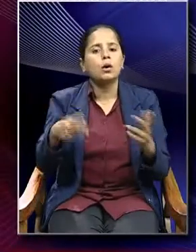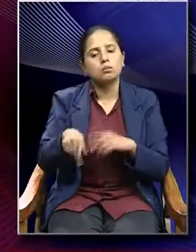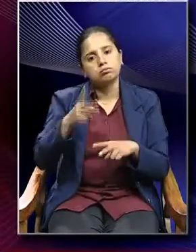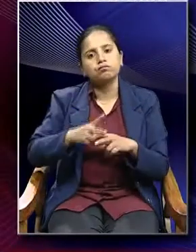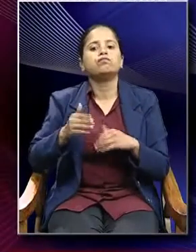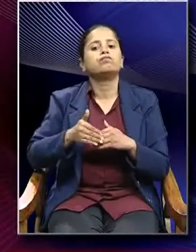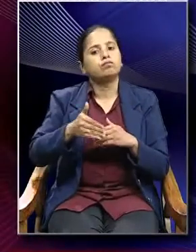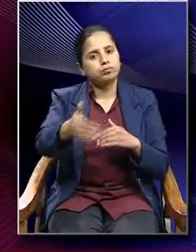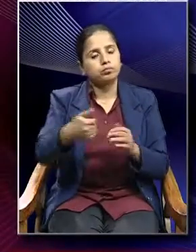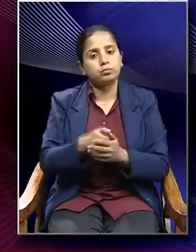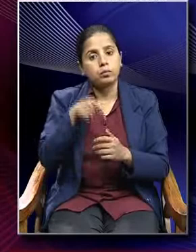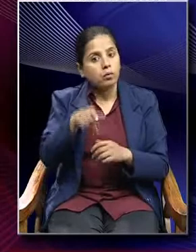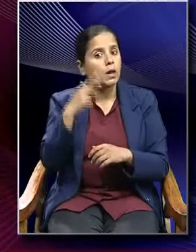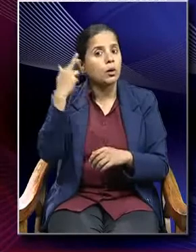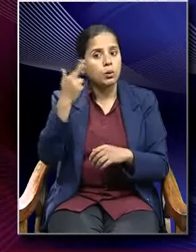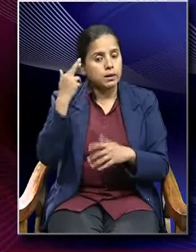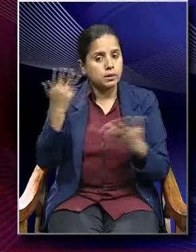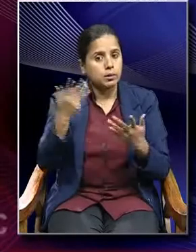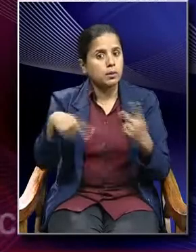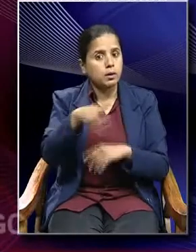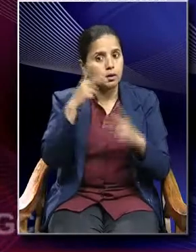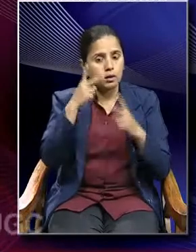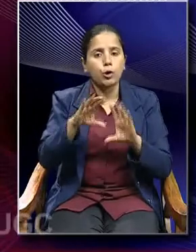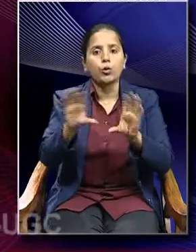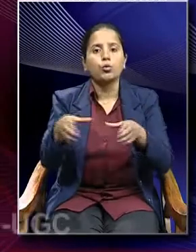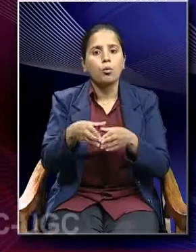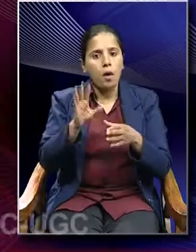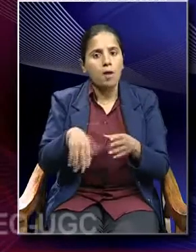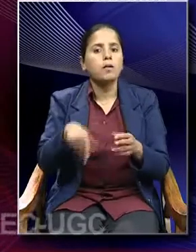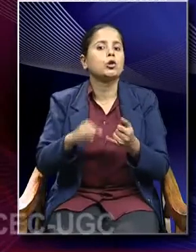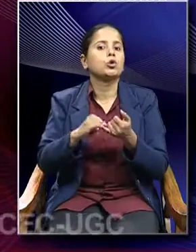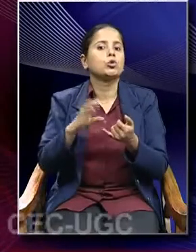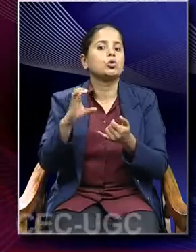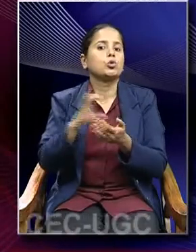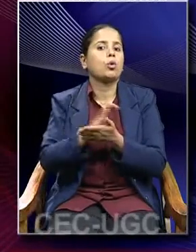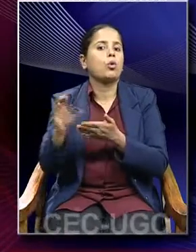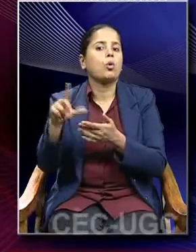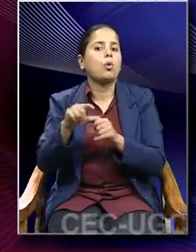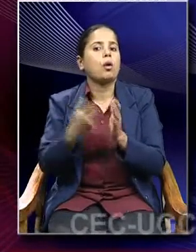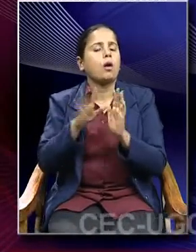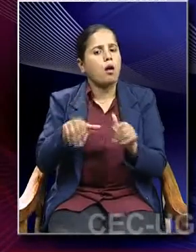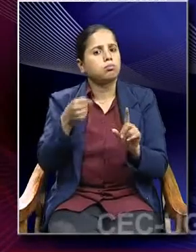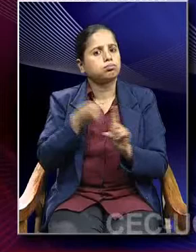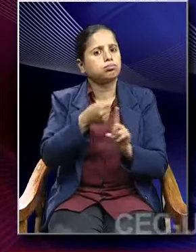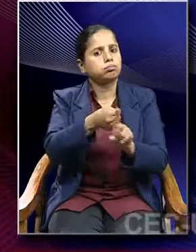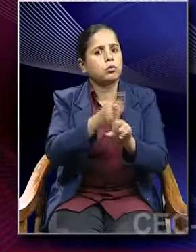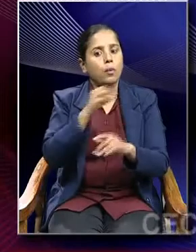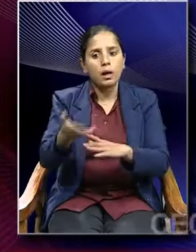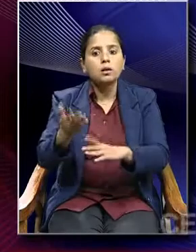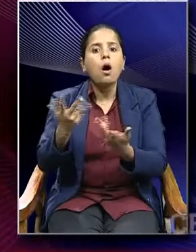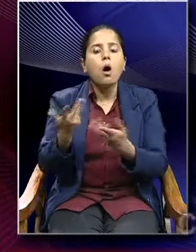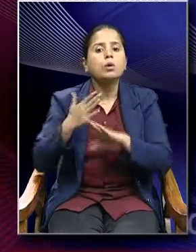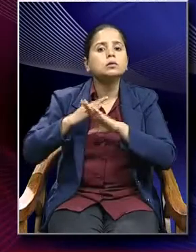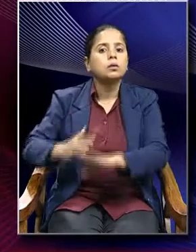maintained. And therefore, there was a group of scholars who advocated the preservation of